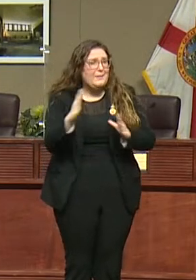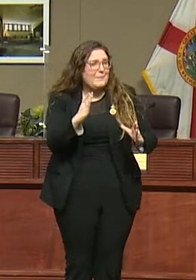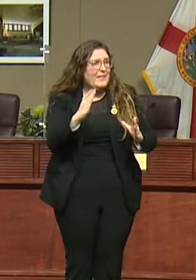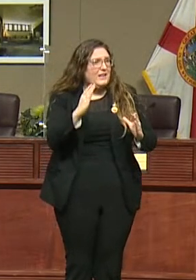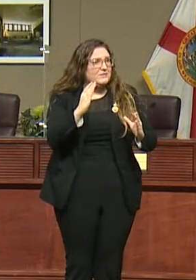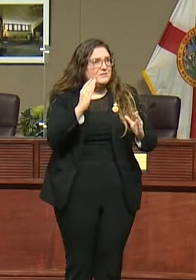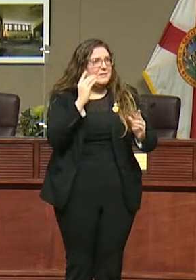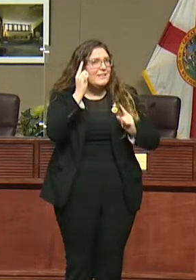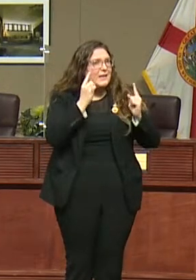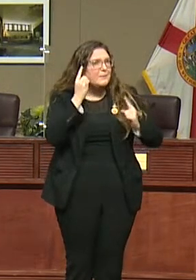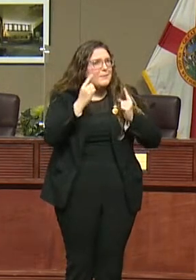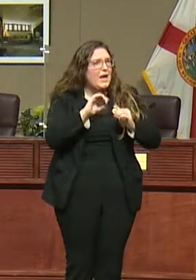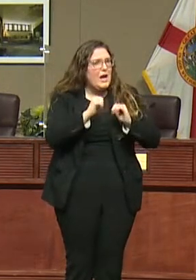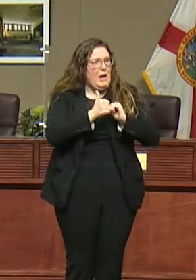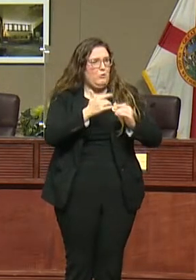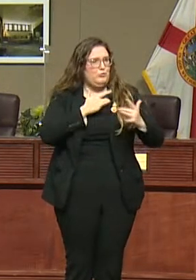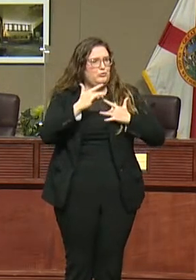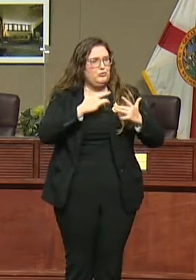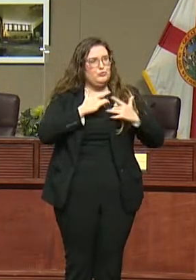concern?